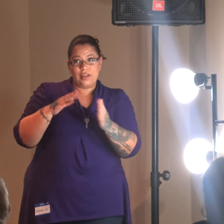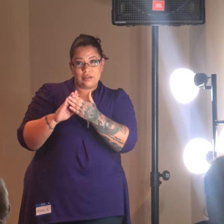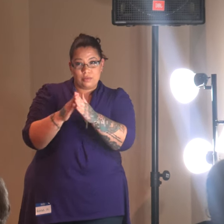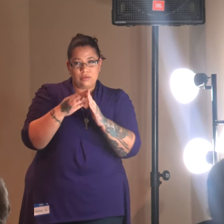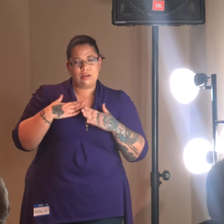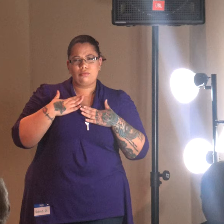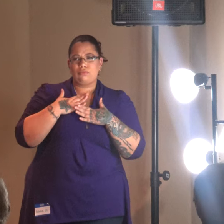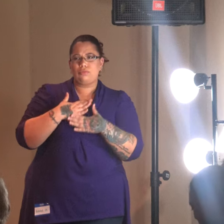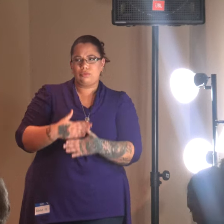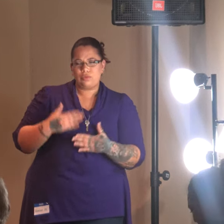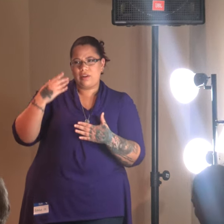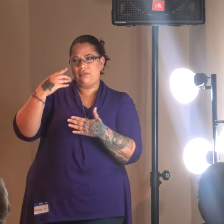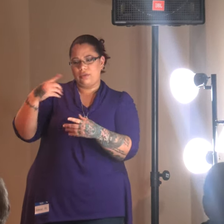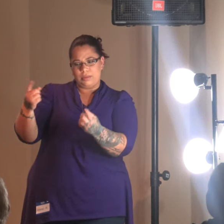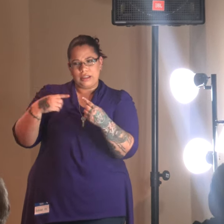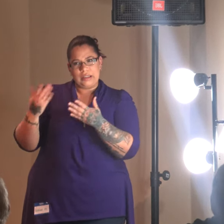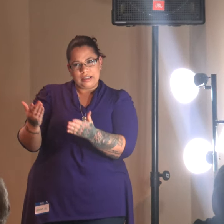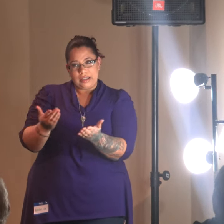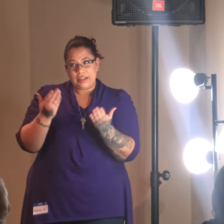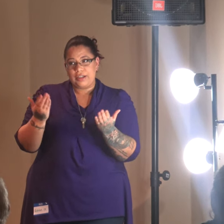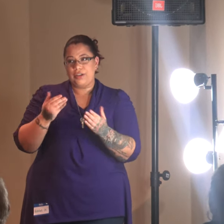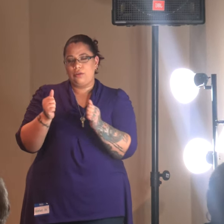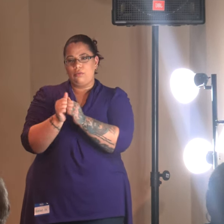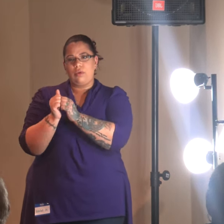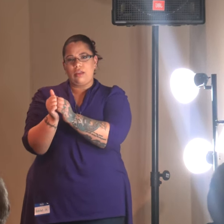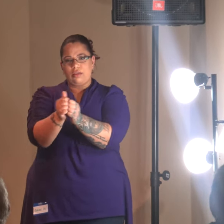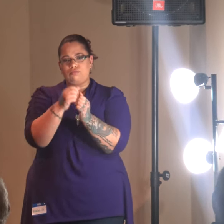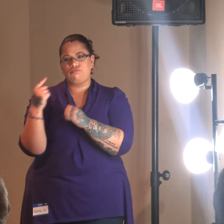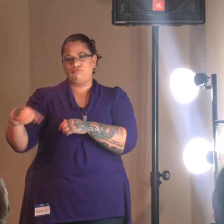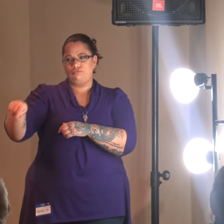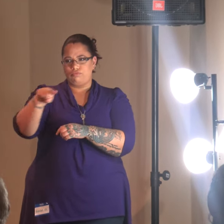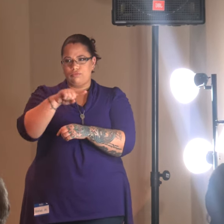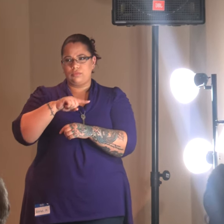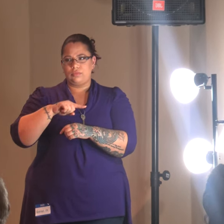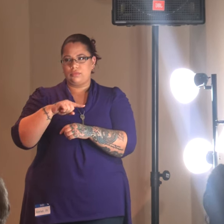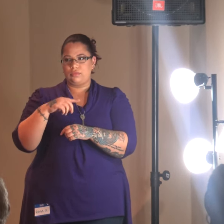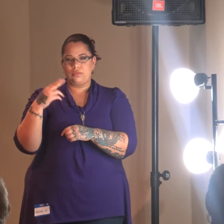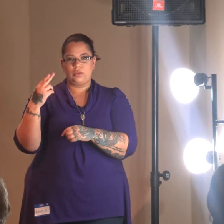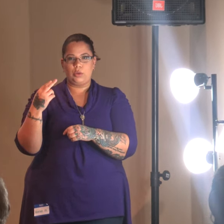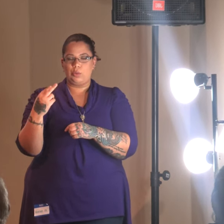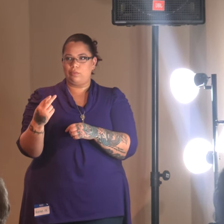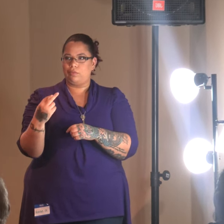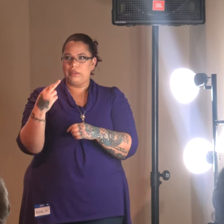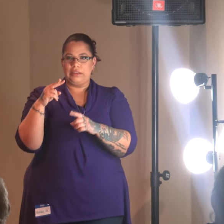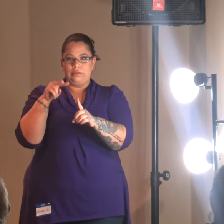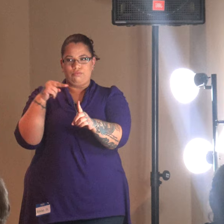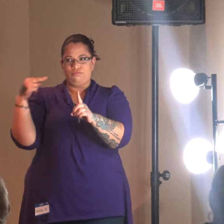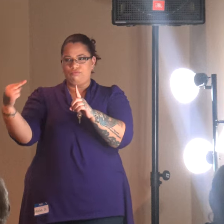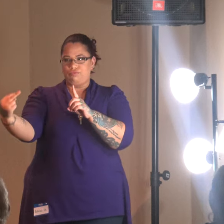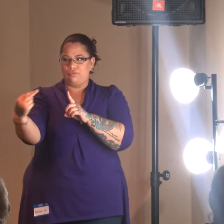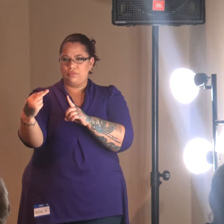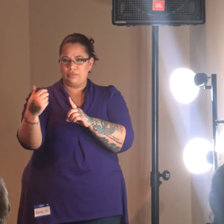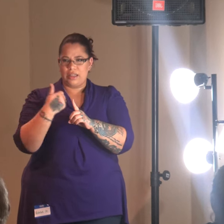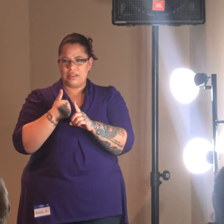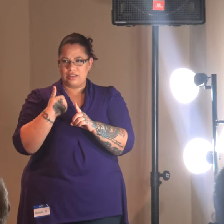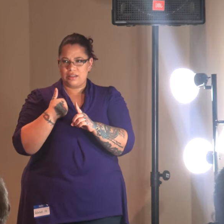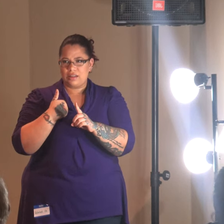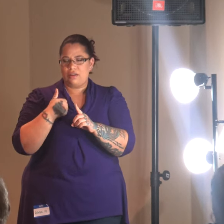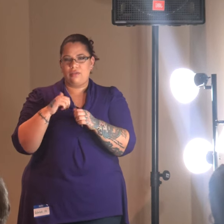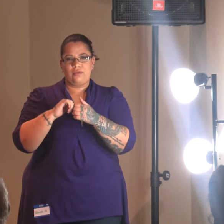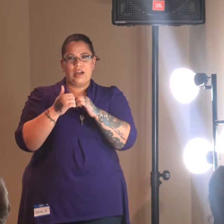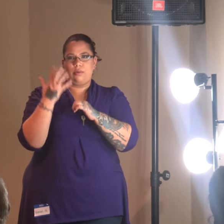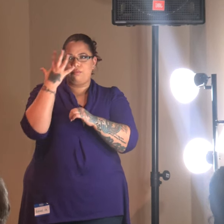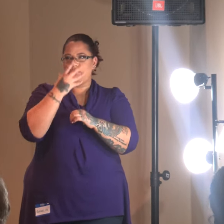to be here with each of you to see the reflection of myself and the beauty and the love of God